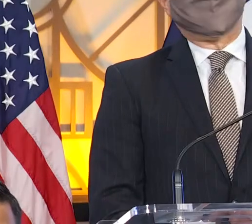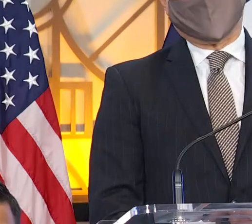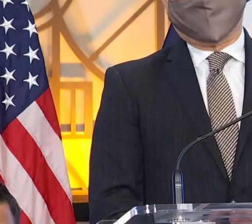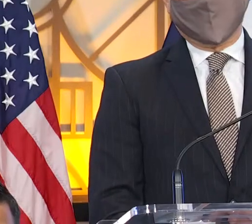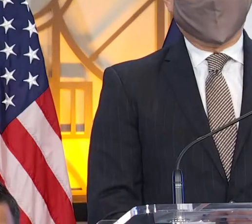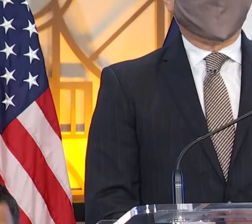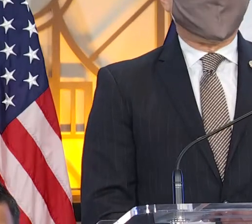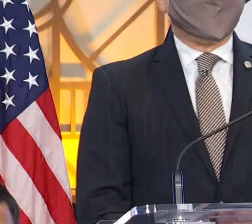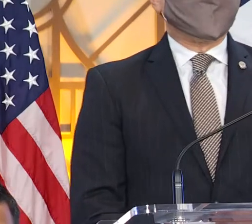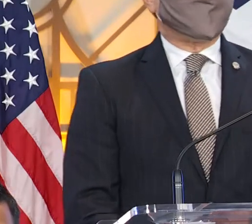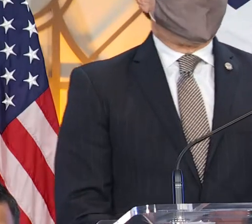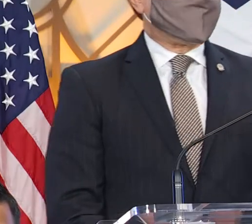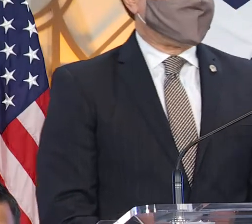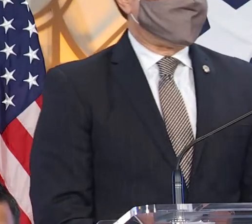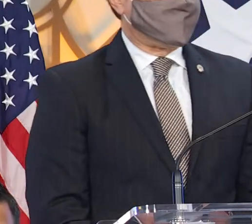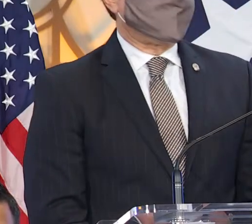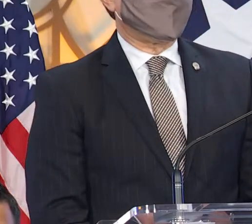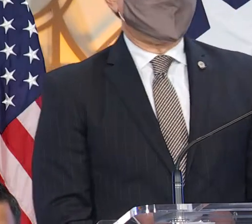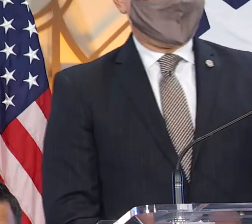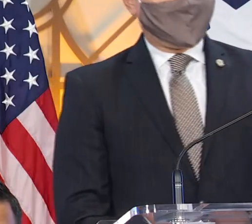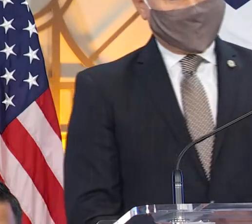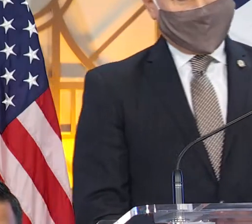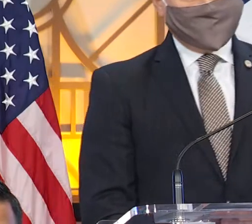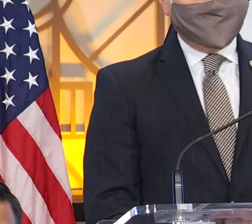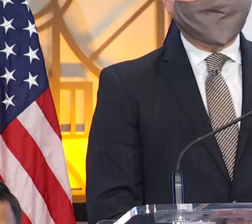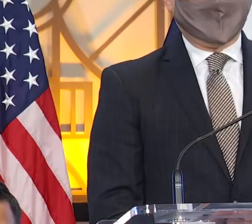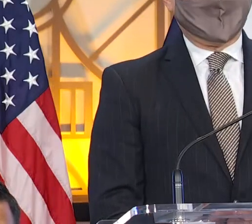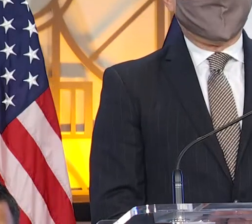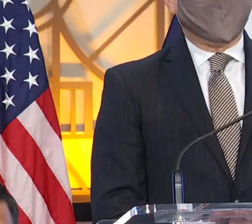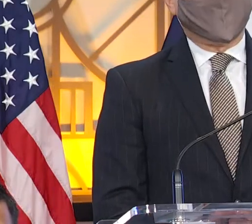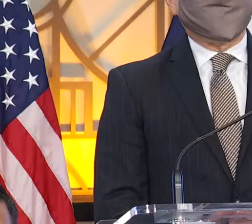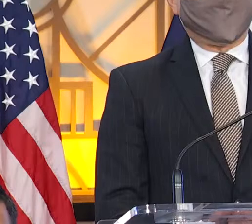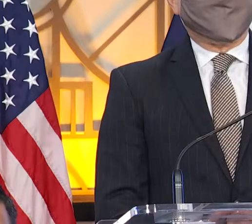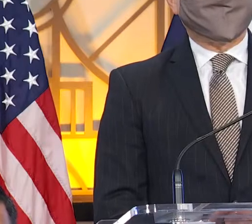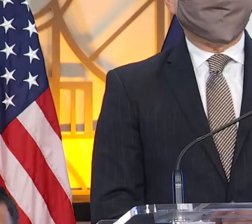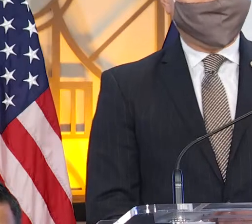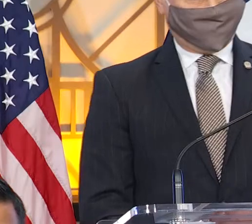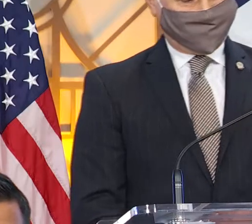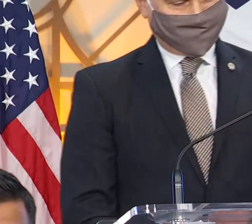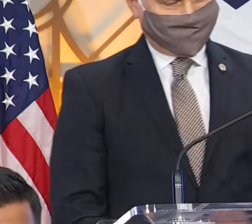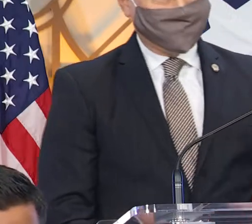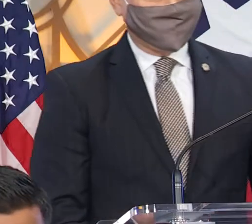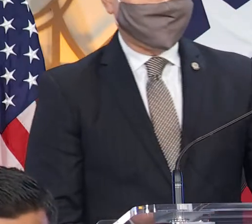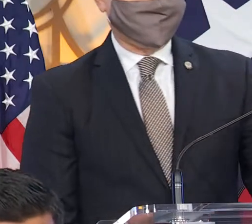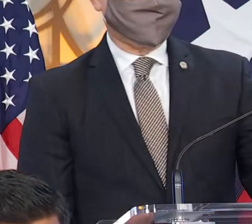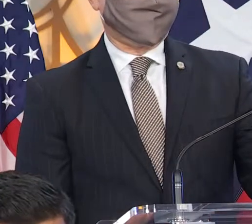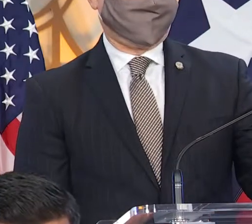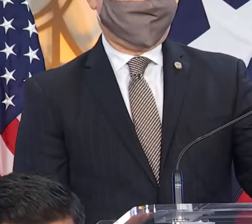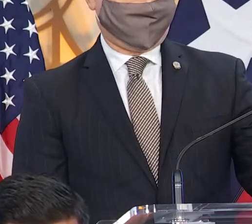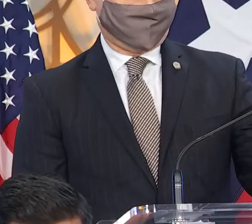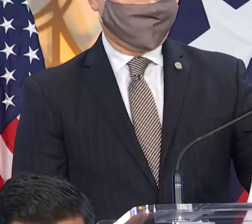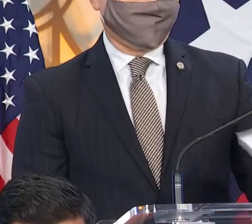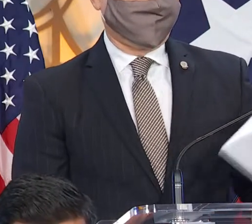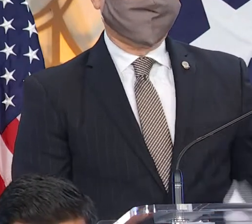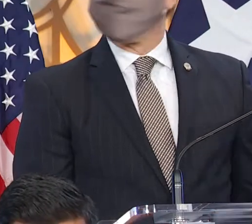necesario para apoyar a compañías como Axiom. Muchas gracias y muy buenas tardes.